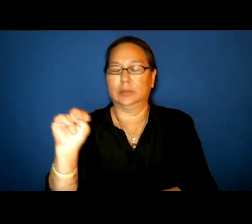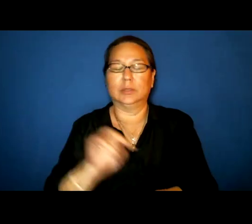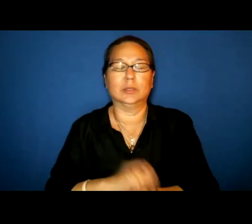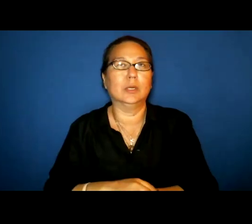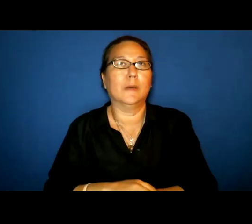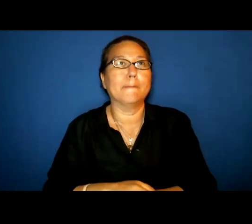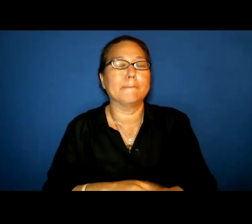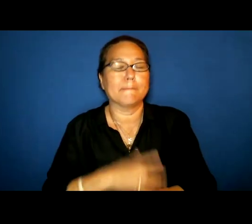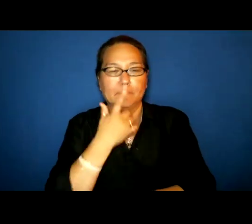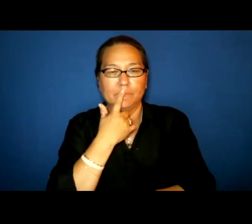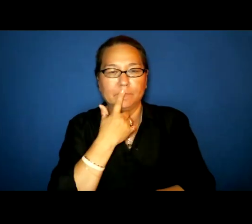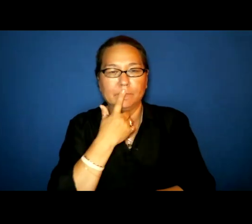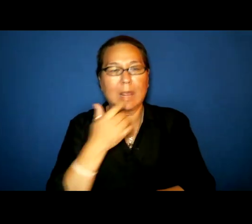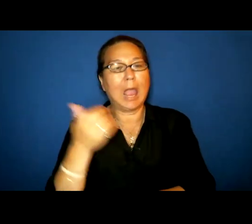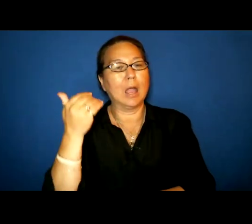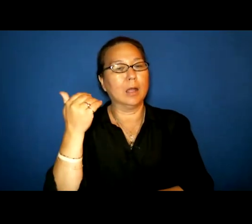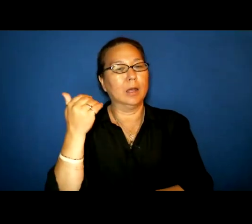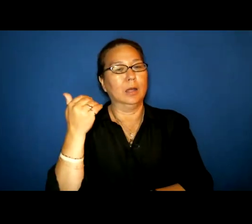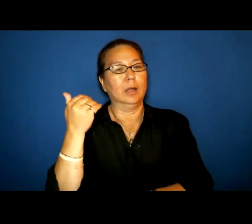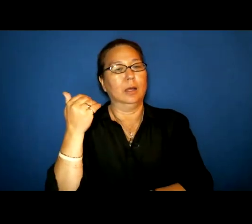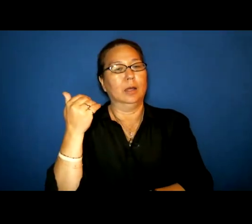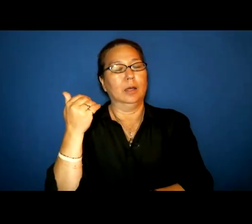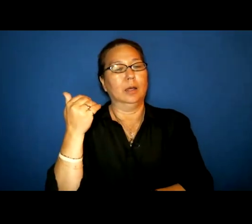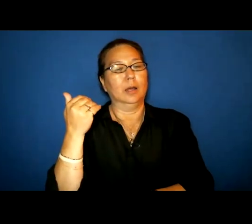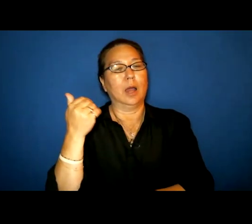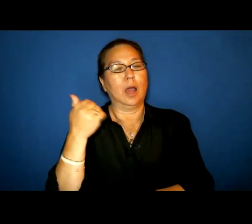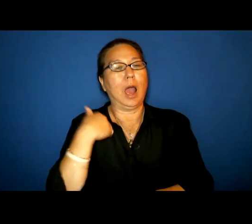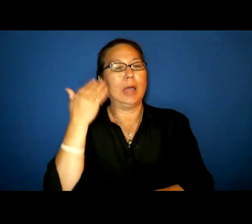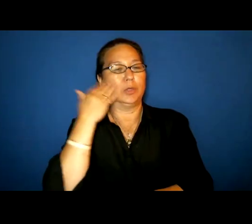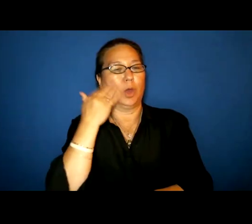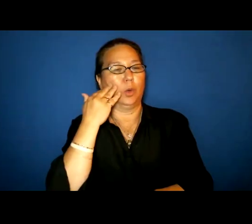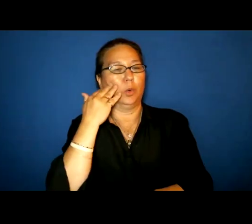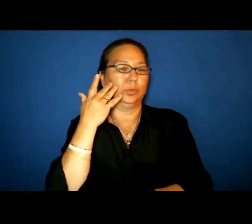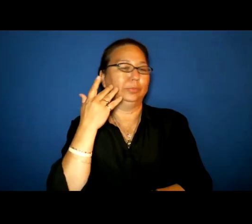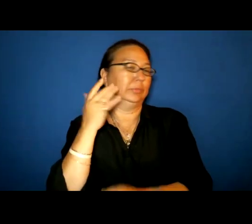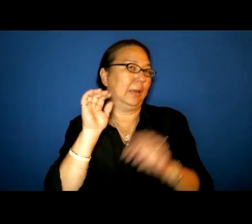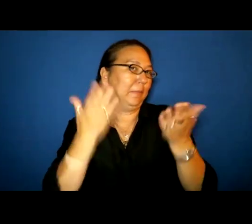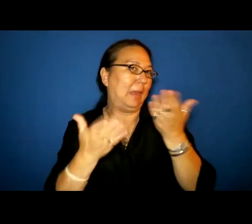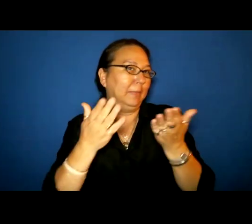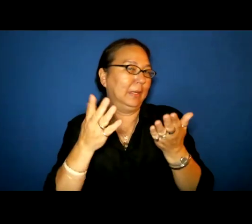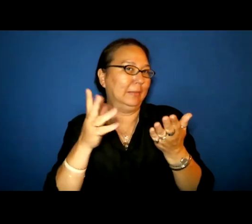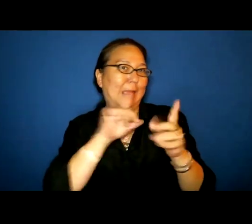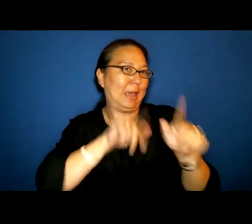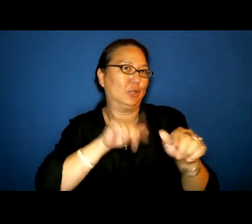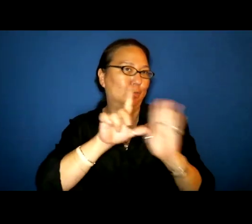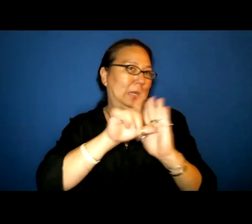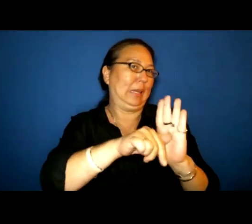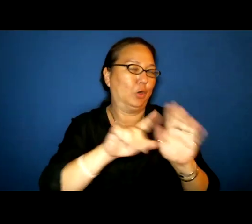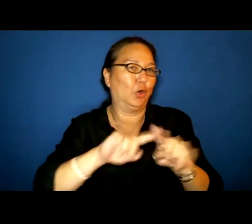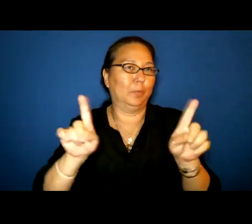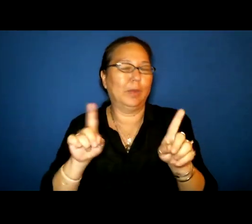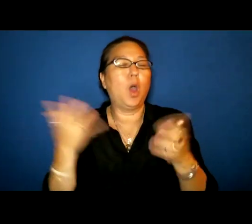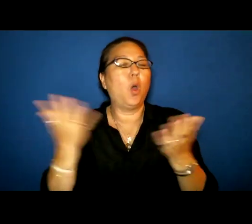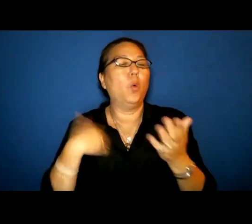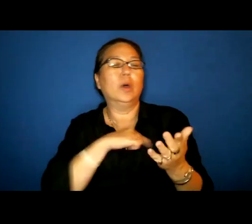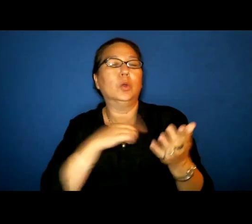just, I know it's the beginning of the year, but what are we currently doing to support the transitions for the